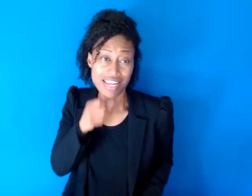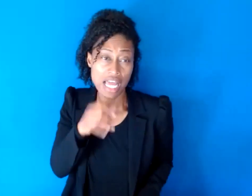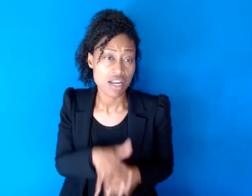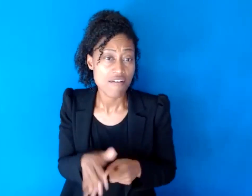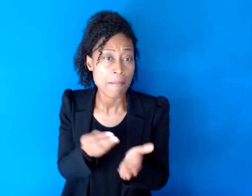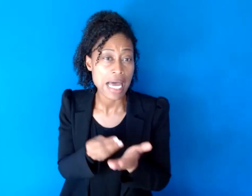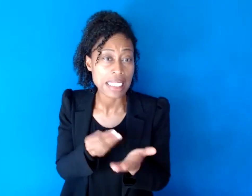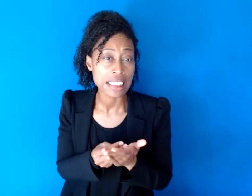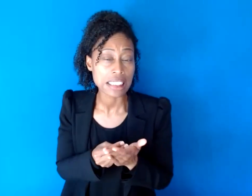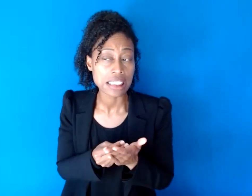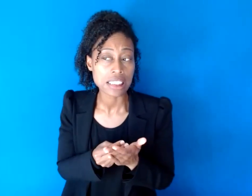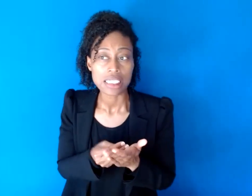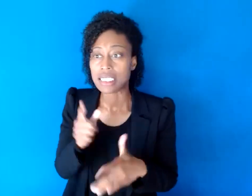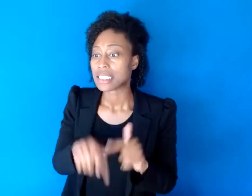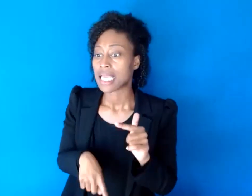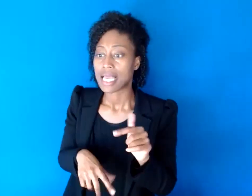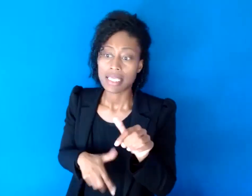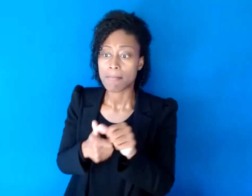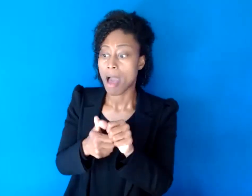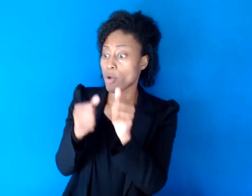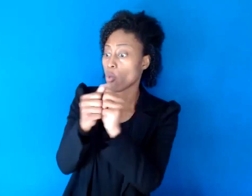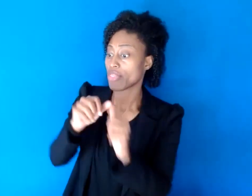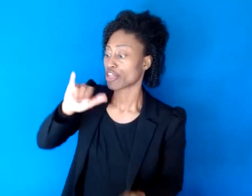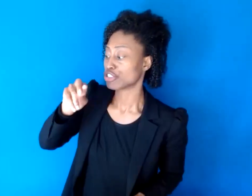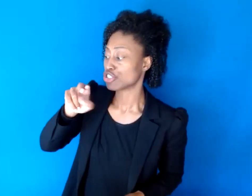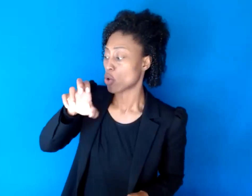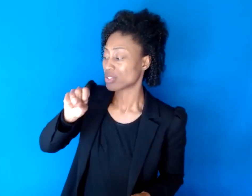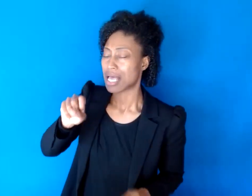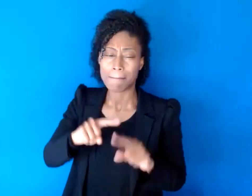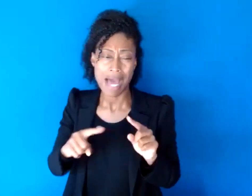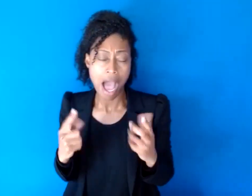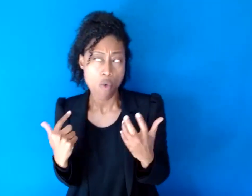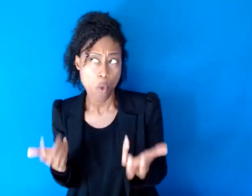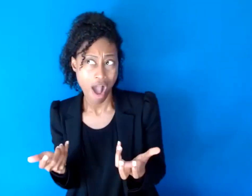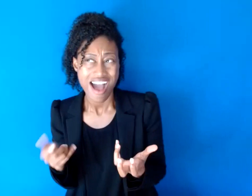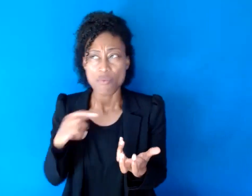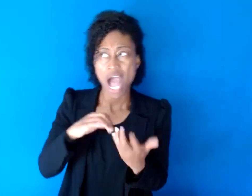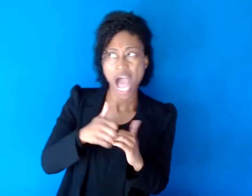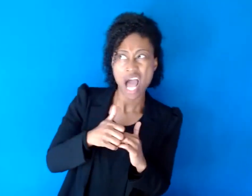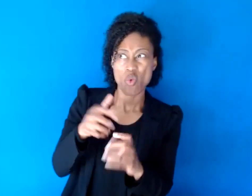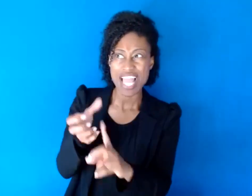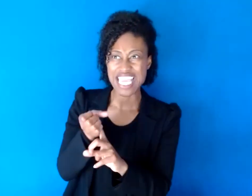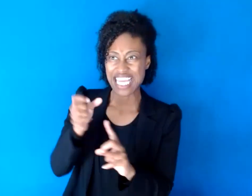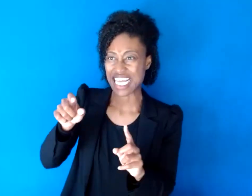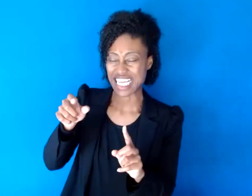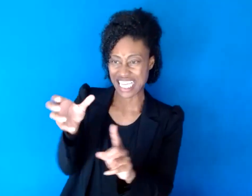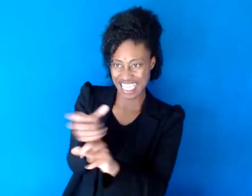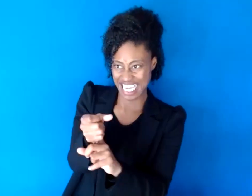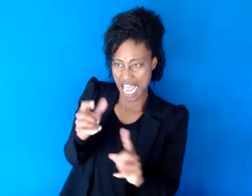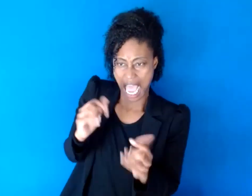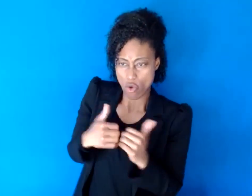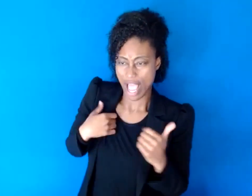don't have enough money to keep up with the Joneses, but I want this, but what will I do to get this? And then that can